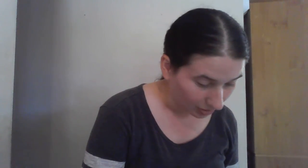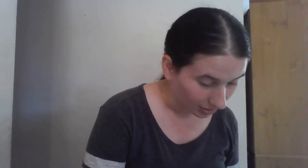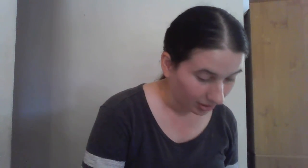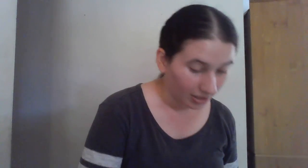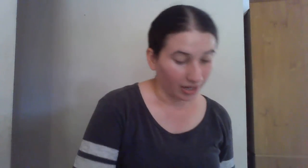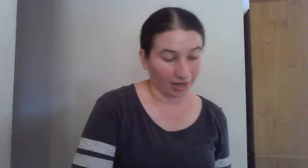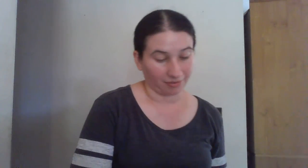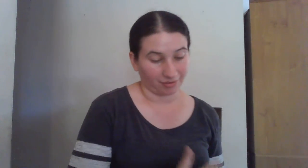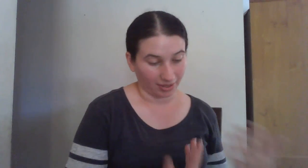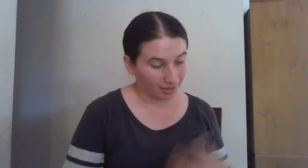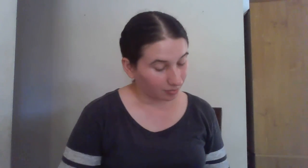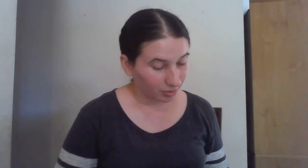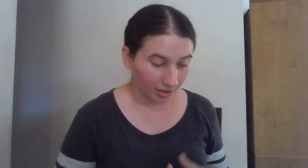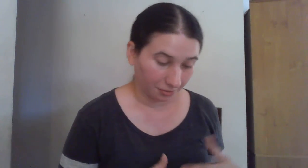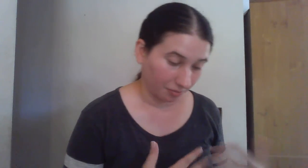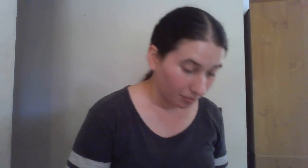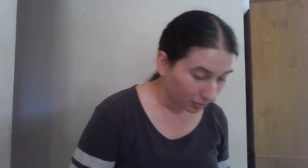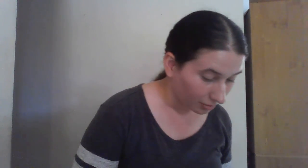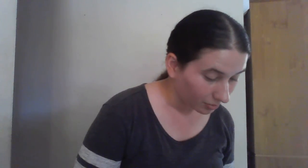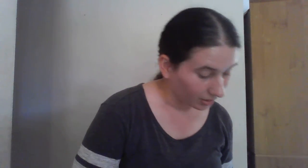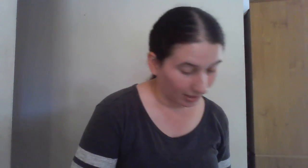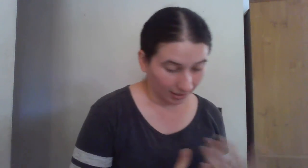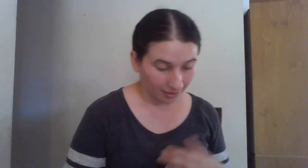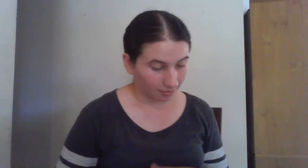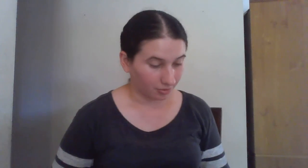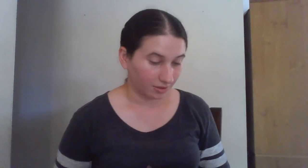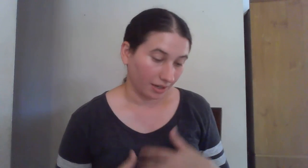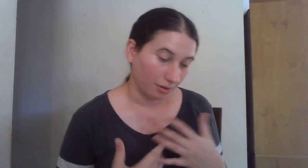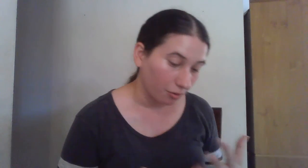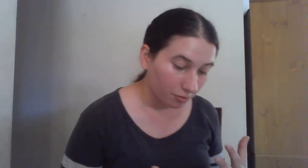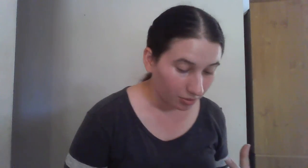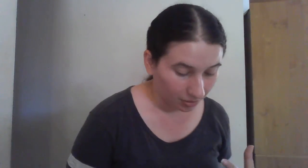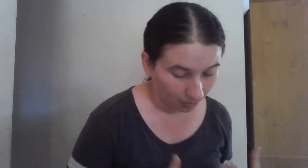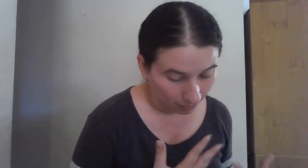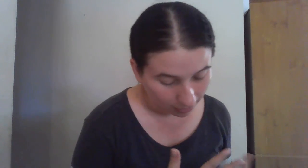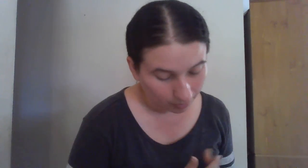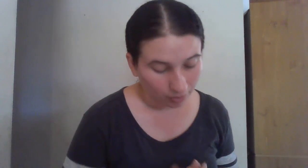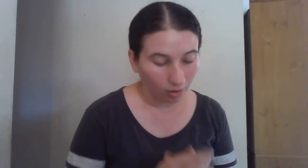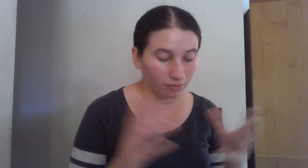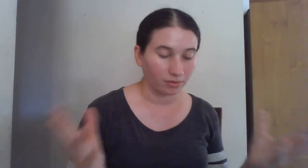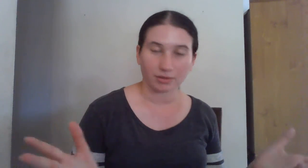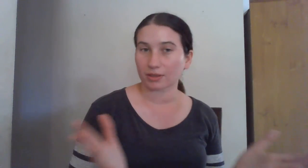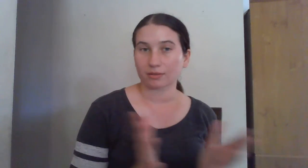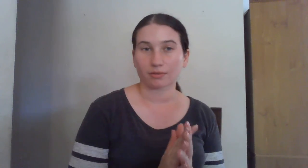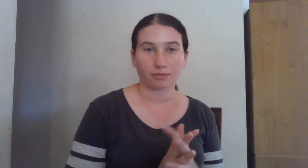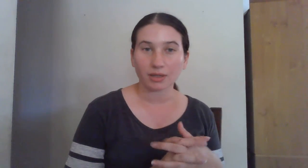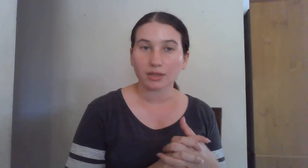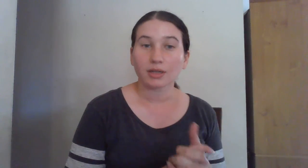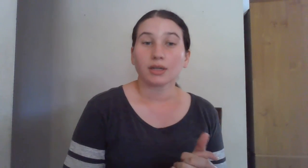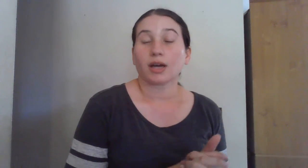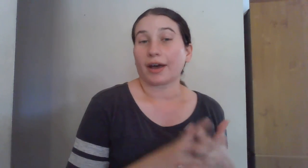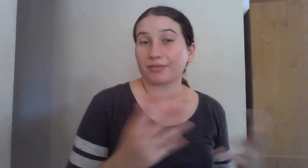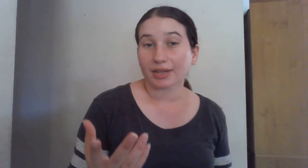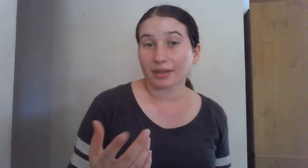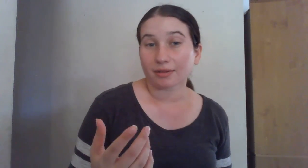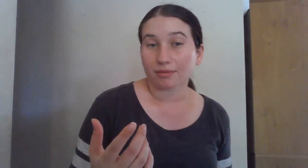book, I forget a book, I remember the book, I like the book, I know the book, I want the book, all of those things, right? I forget